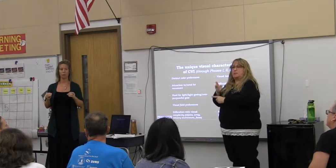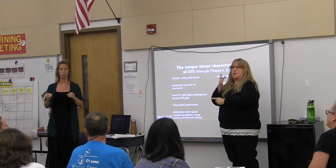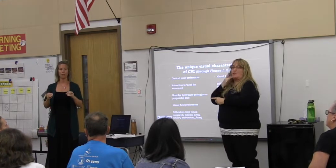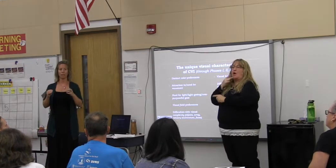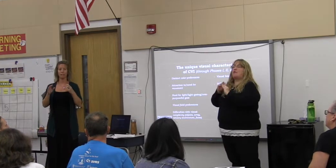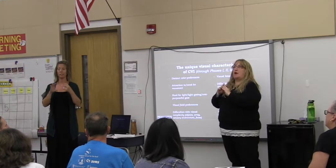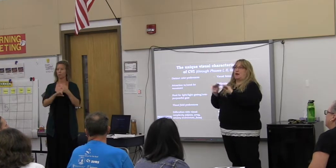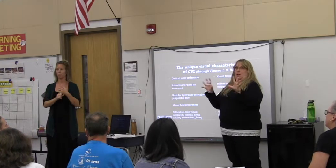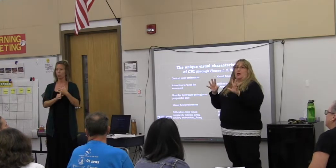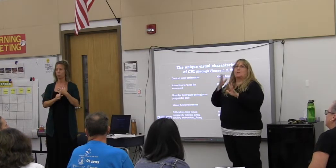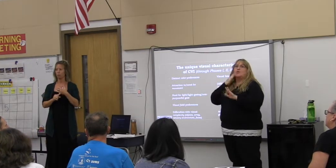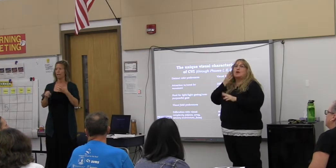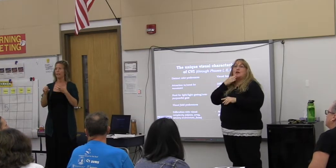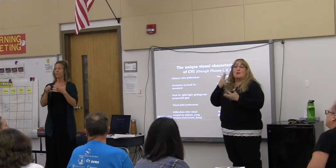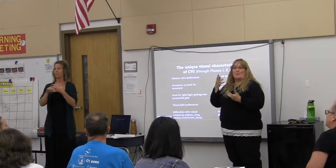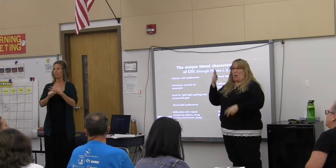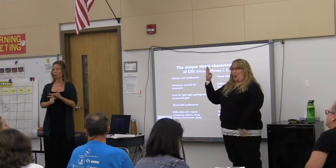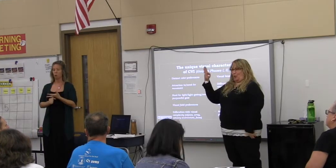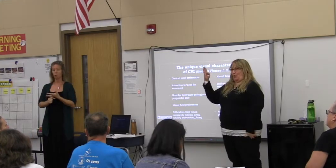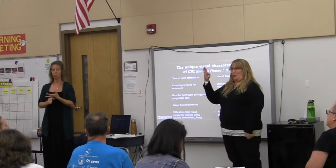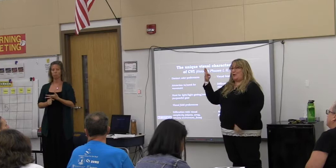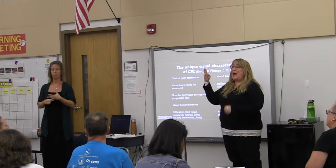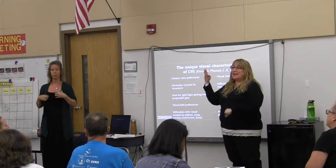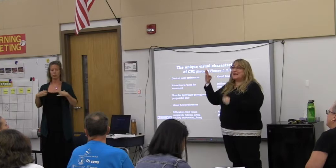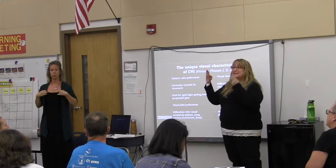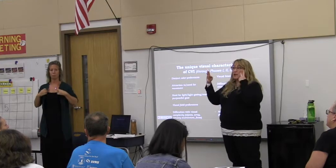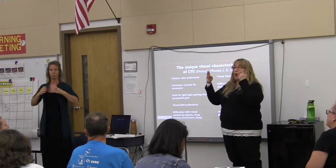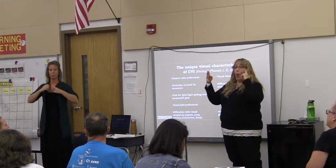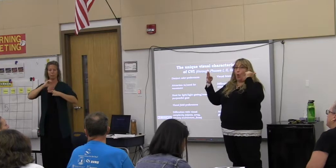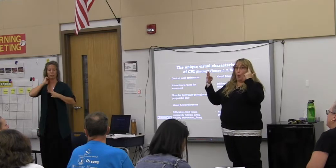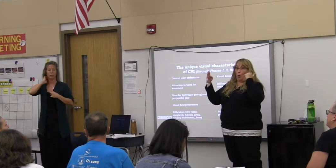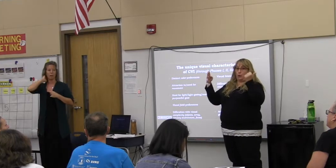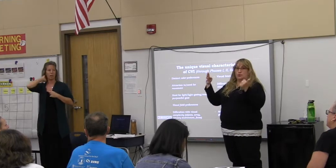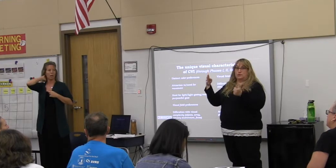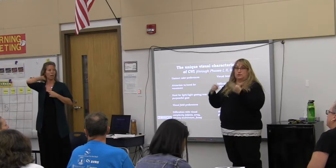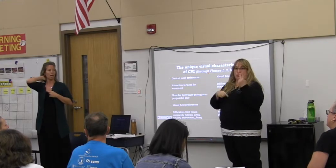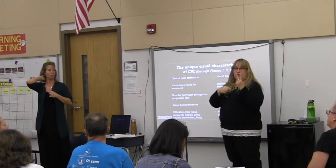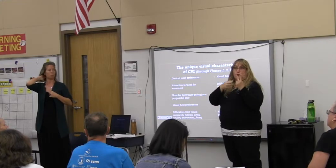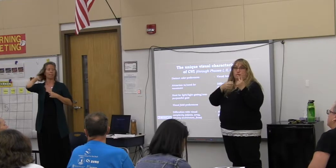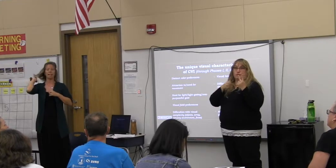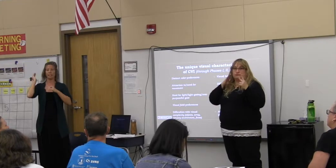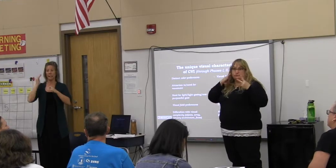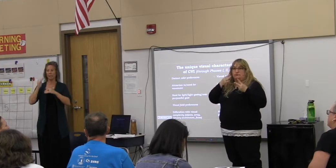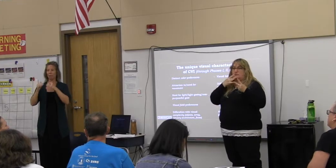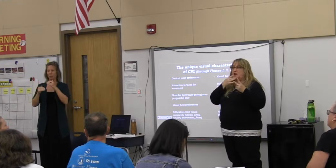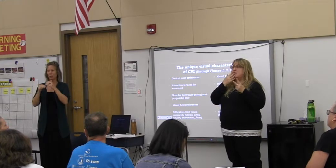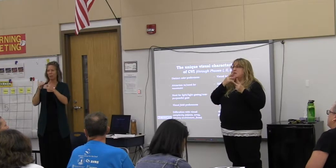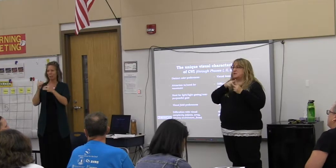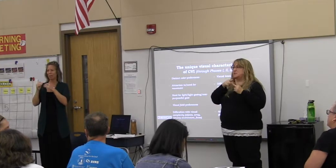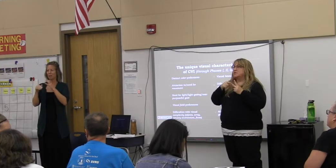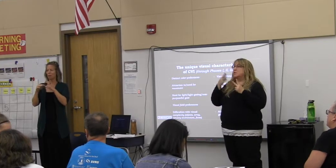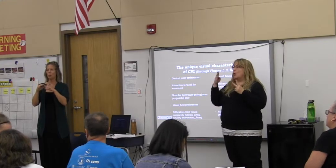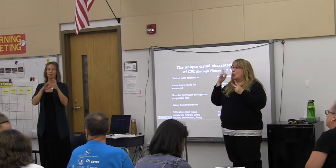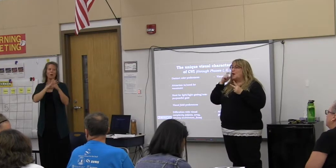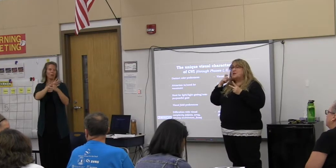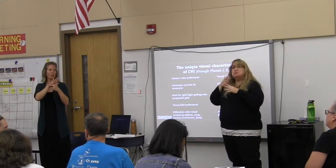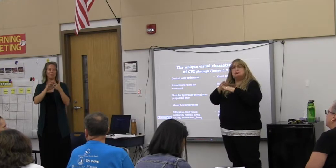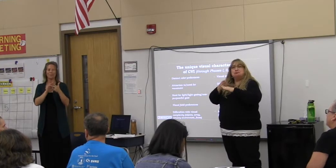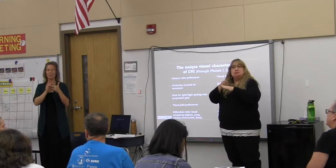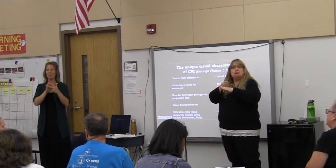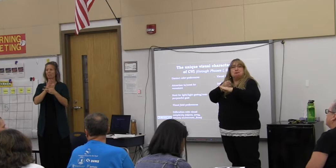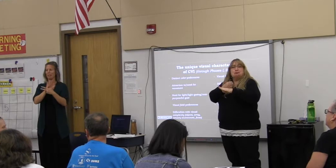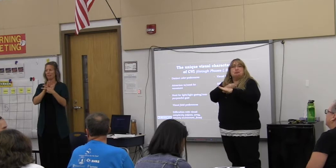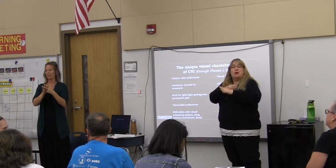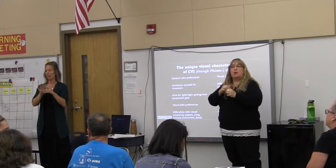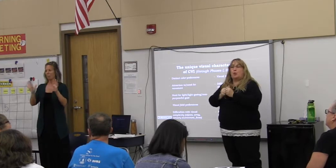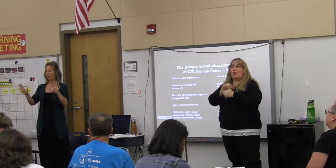preferred visual color. He sees blue and he sees gold. These are his big ones. He's getting better and better, and with all 3 of